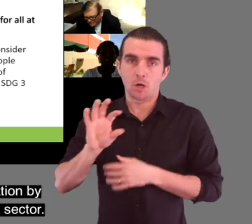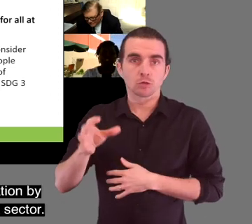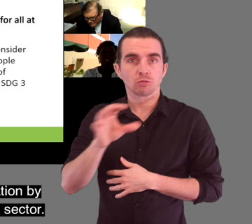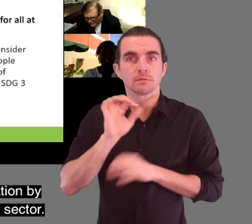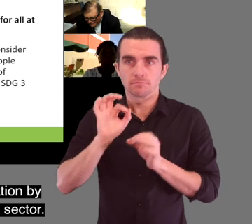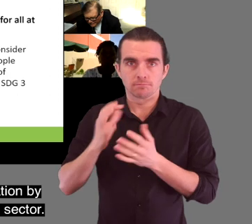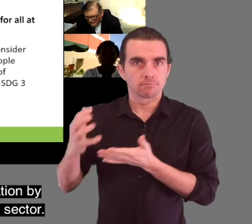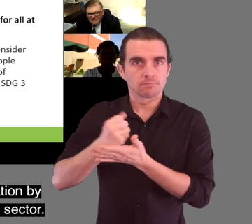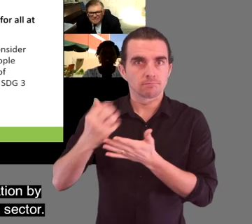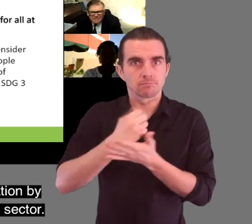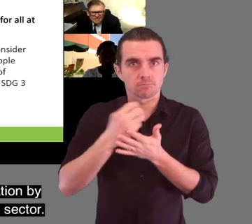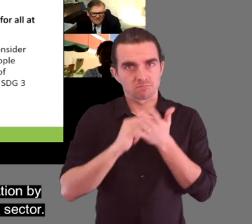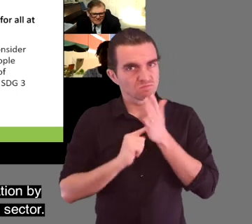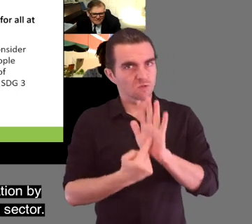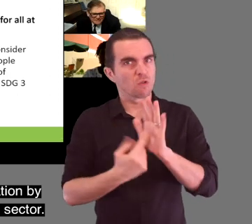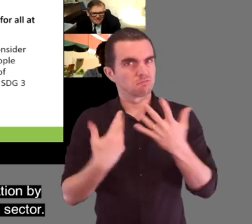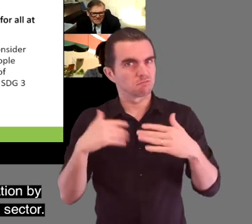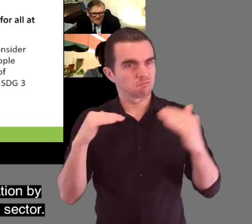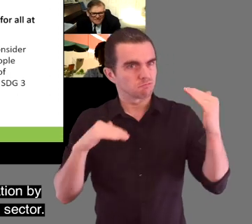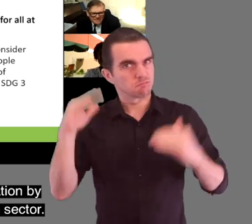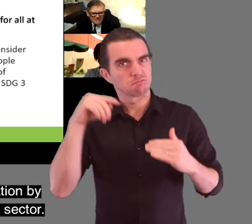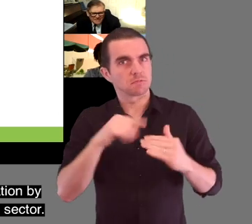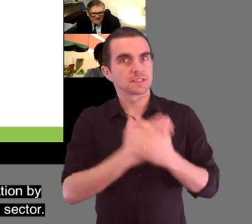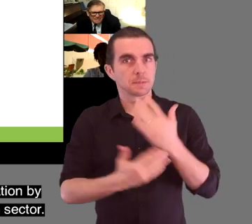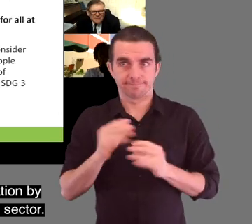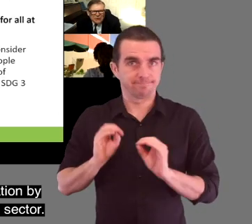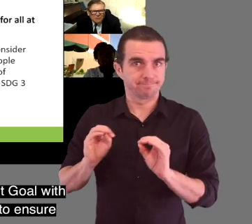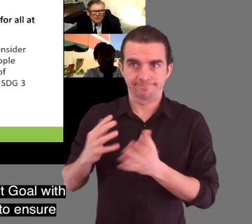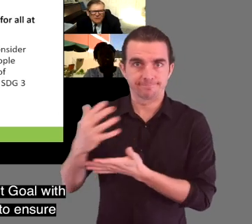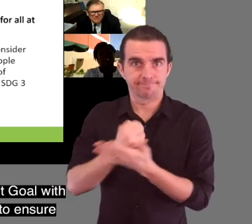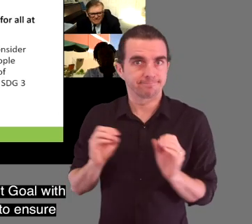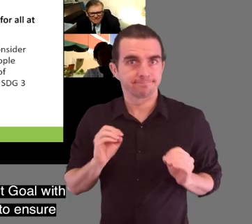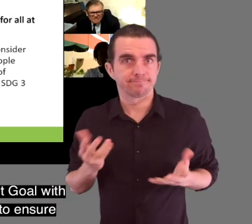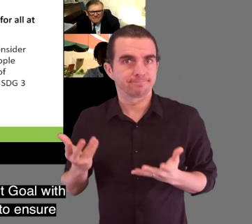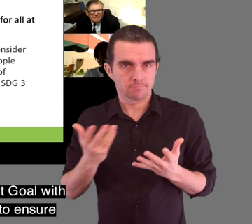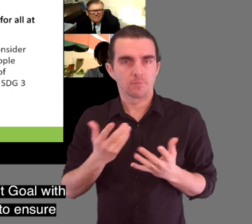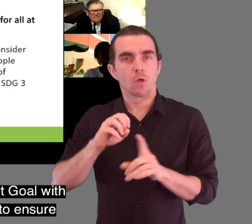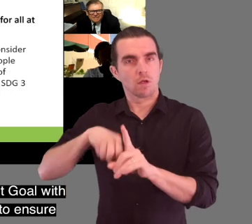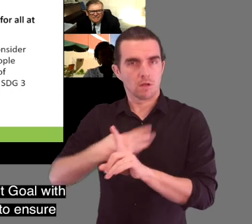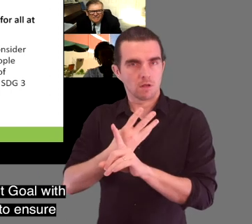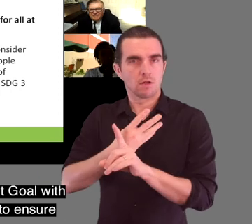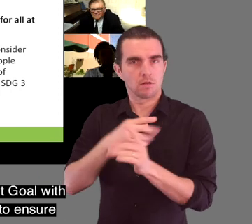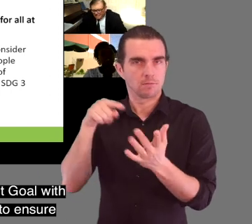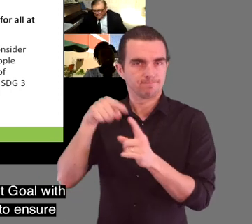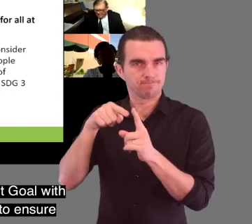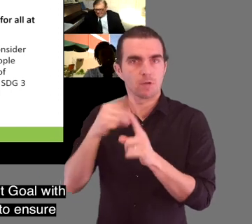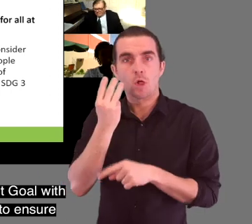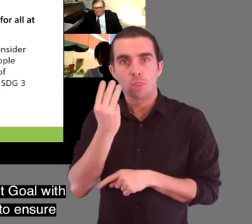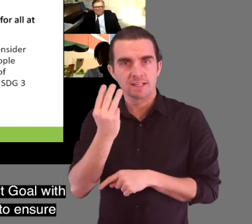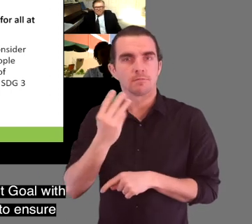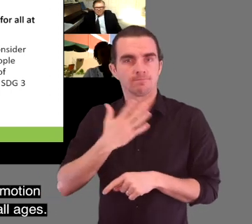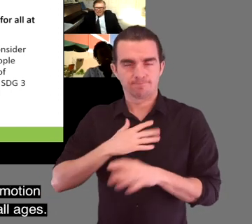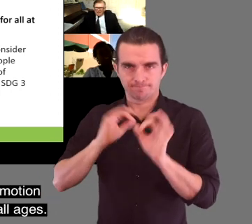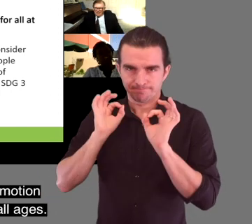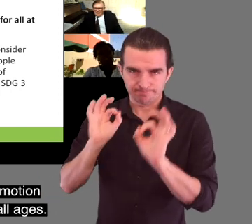enable disaggregation by disability in the health sector. A sustainable development goal, with goal number 3 aiming